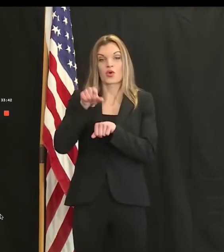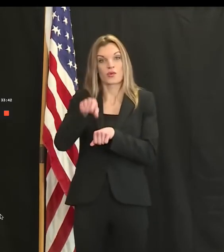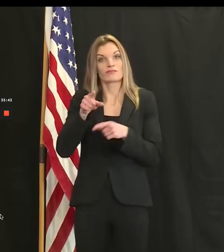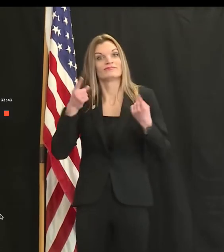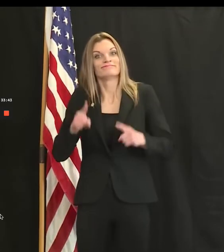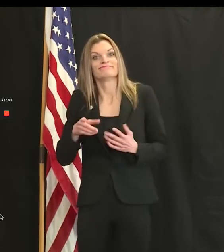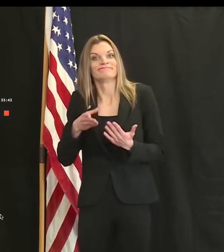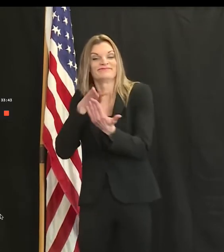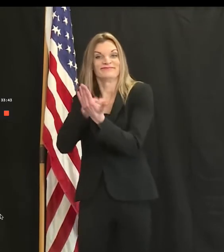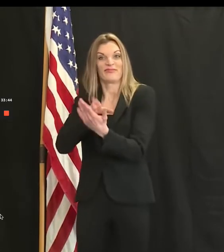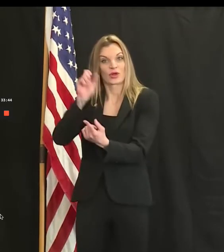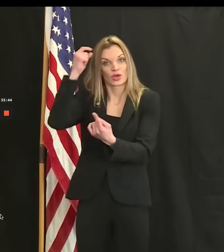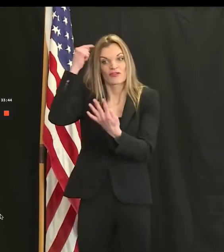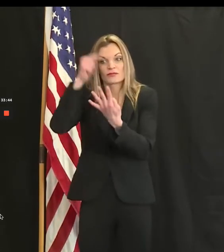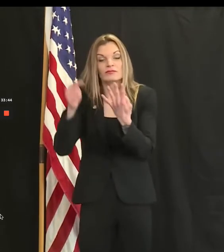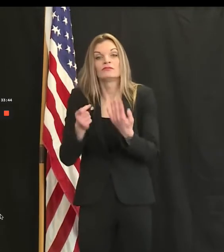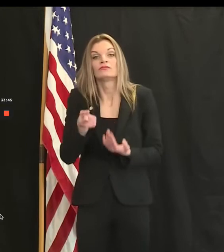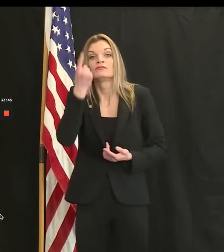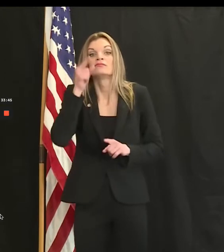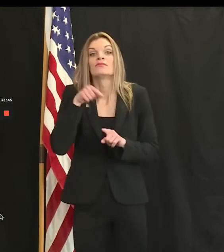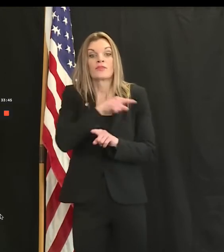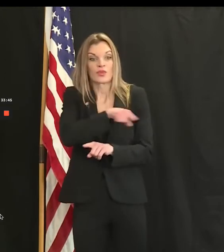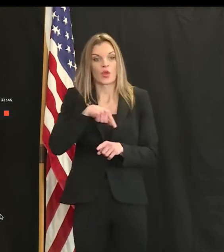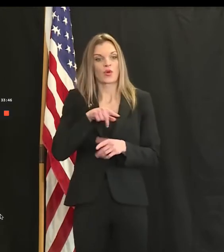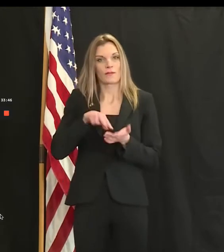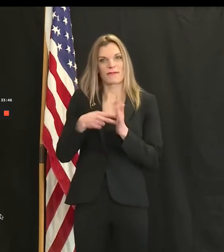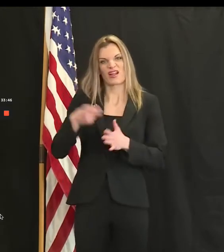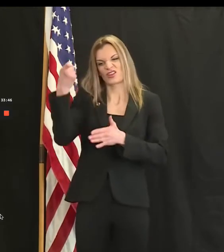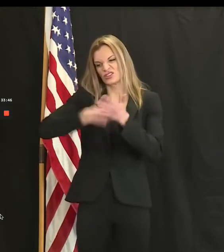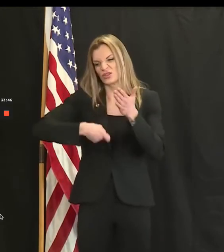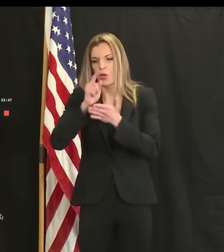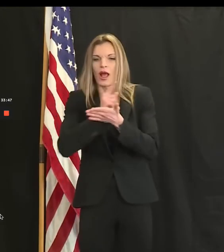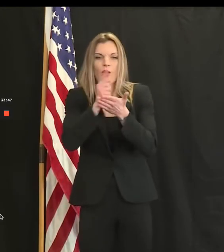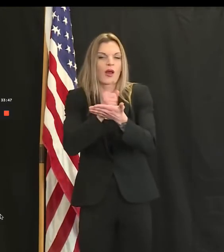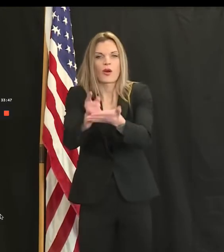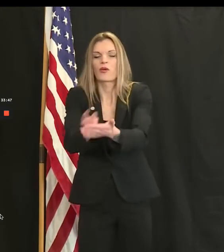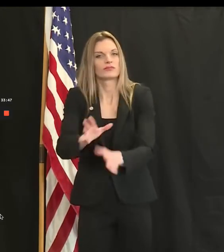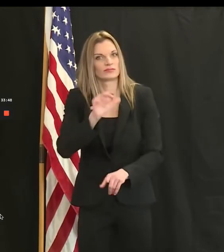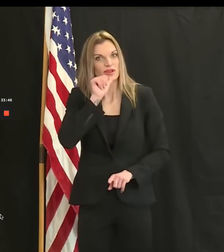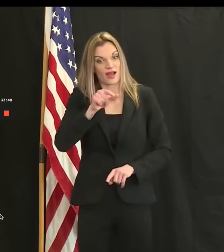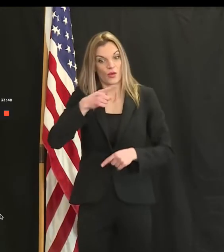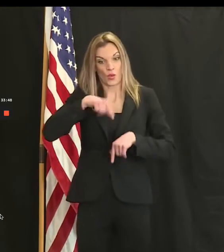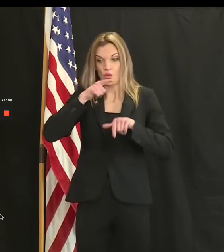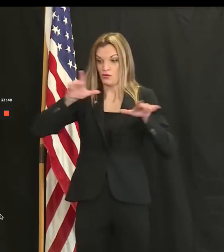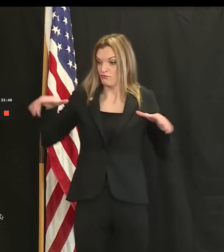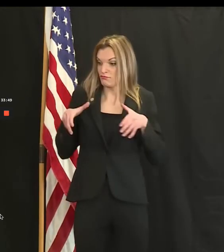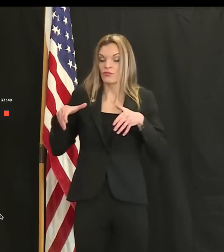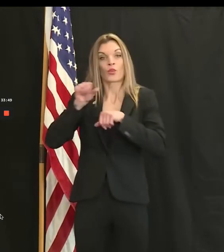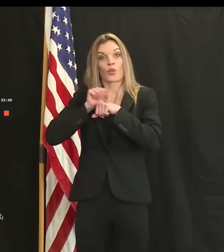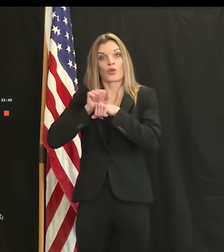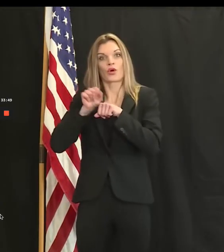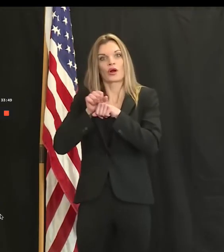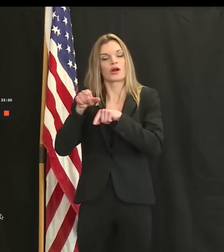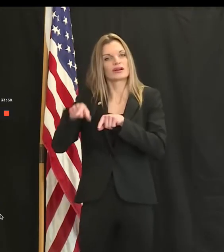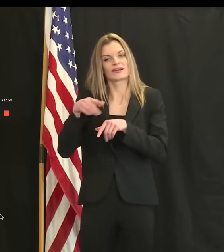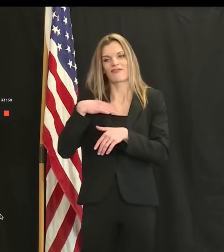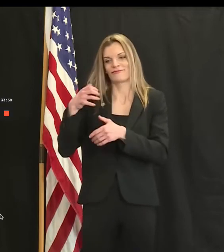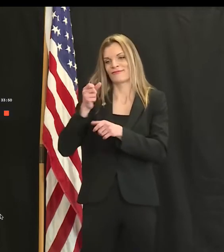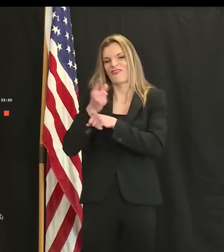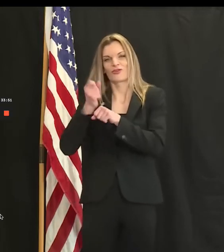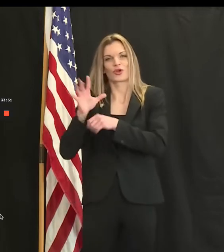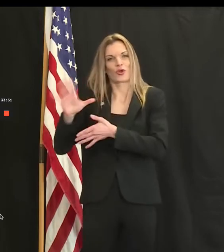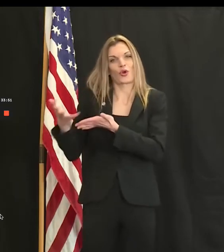This was done by seasoned prosecutors who are on salary and get the same salary whether they worked 40 hours a week, 80 hours a week, and many